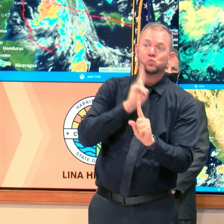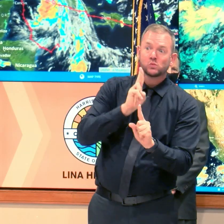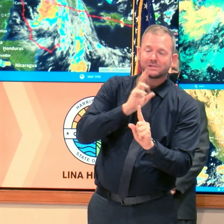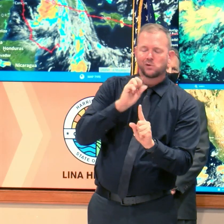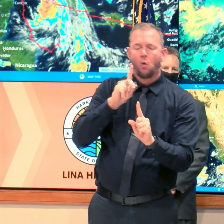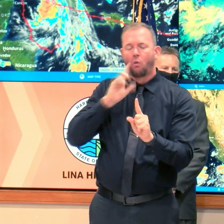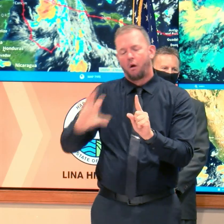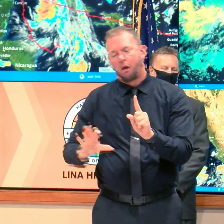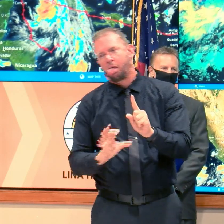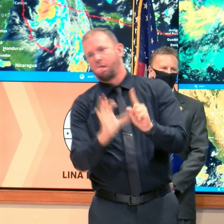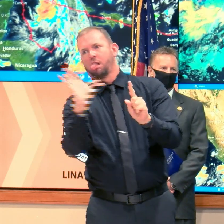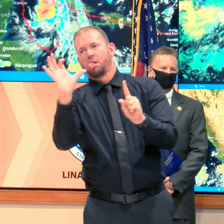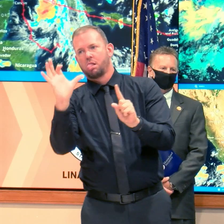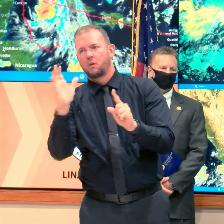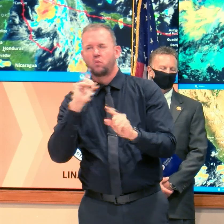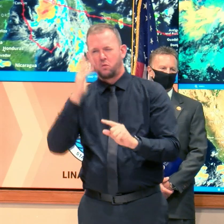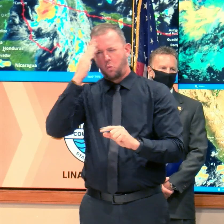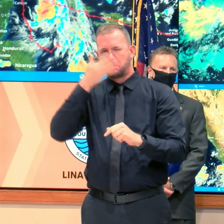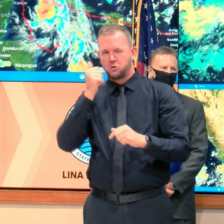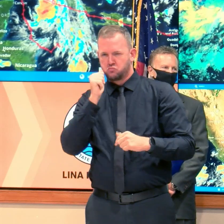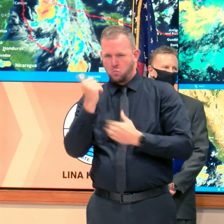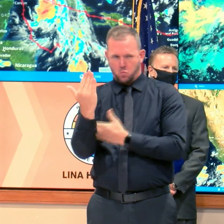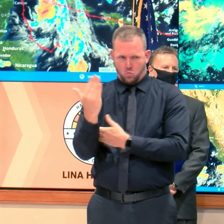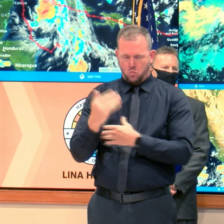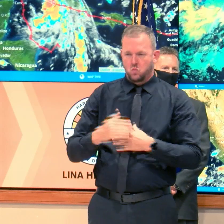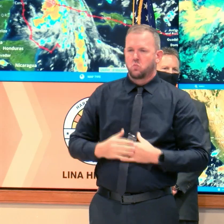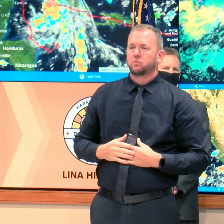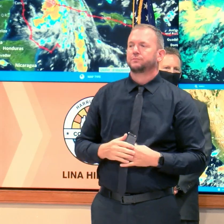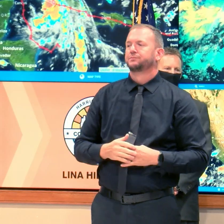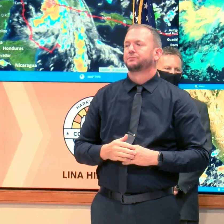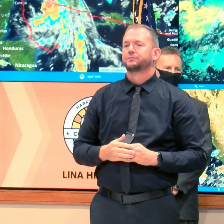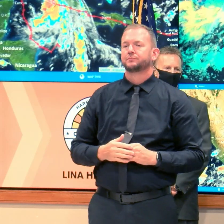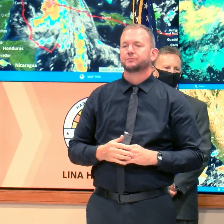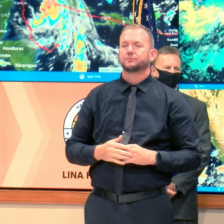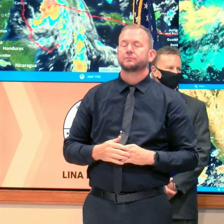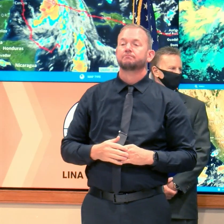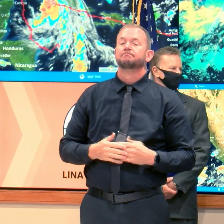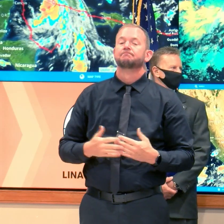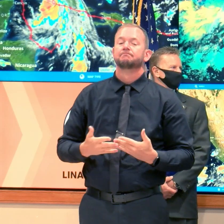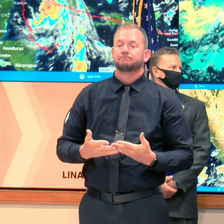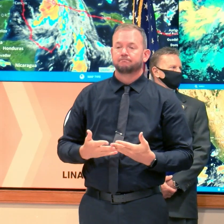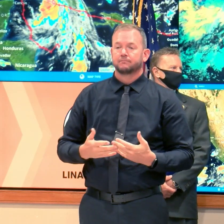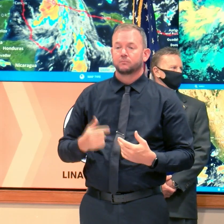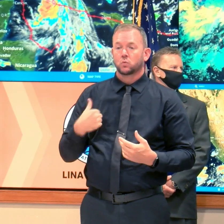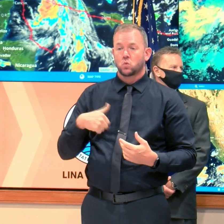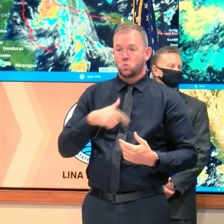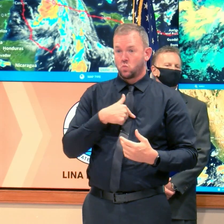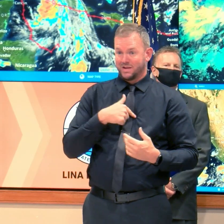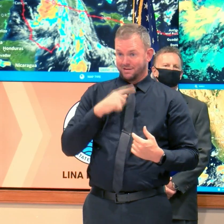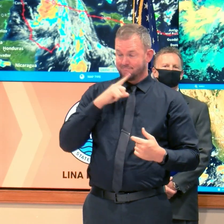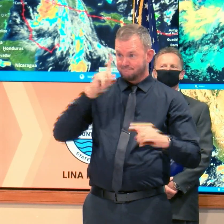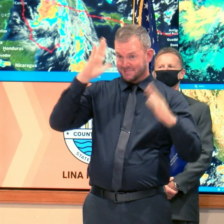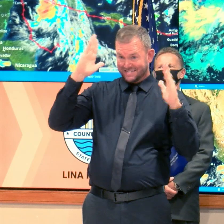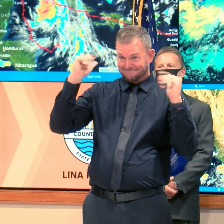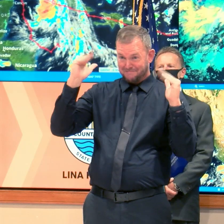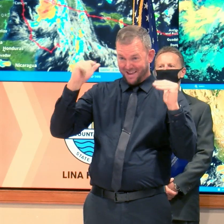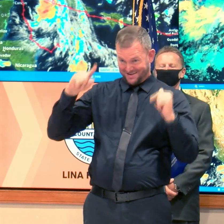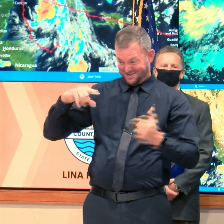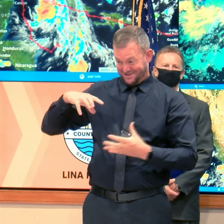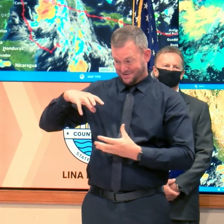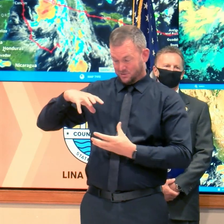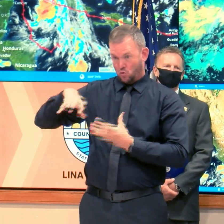north. We do not anticipate this storm to stall. From all indications,